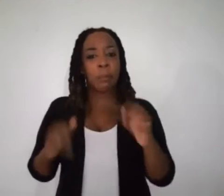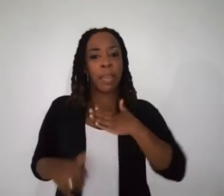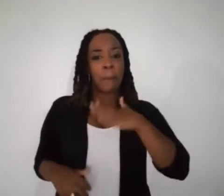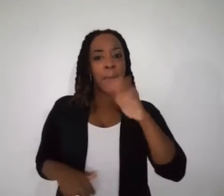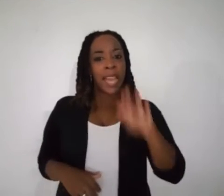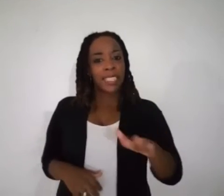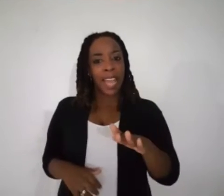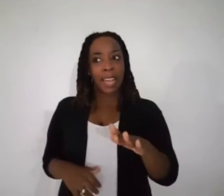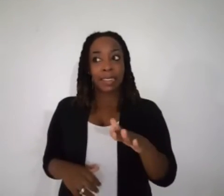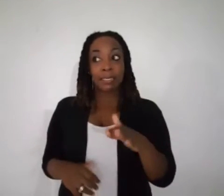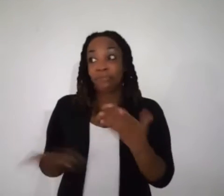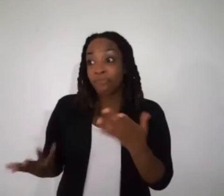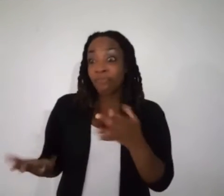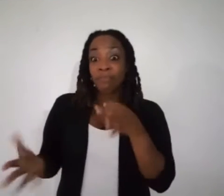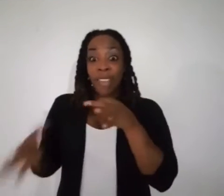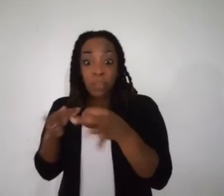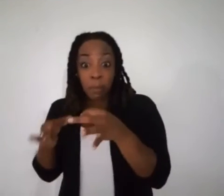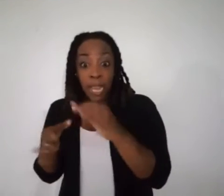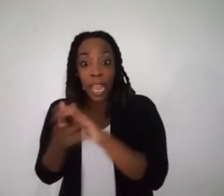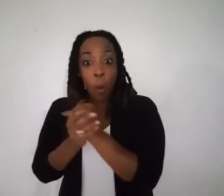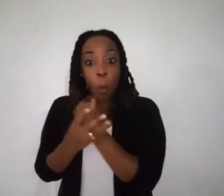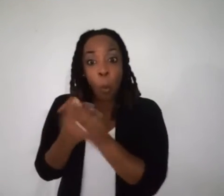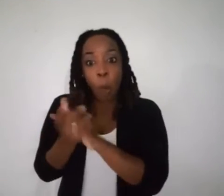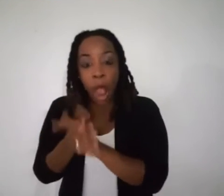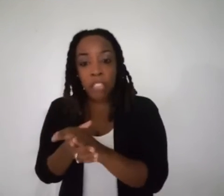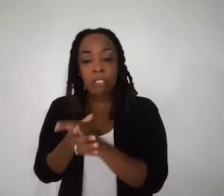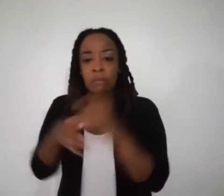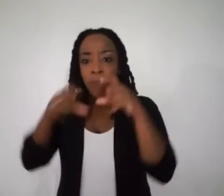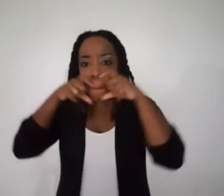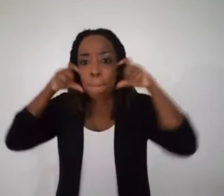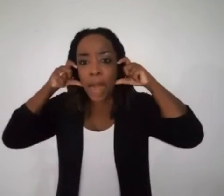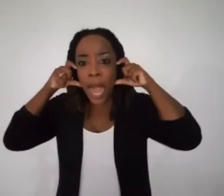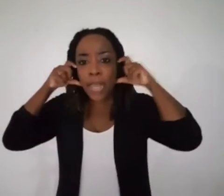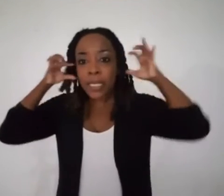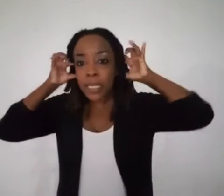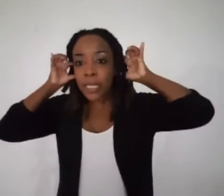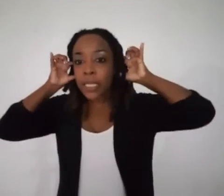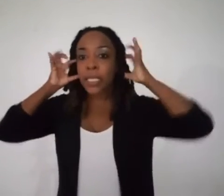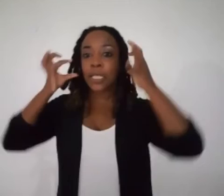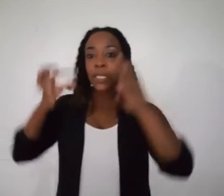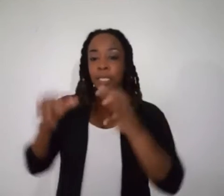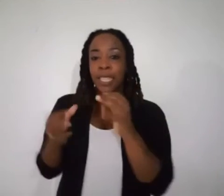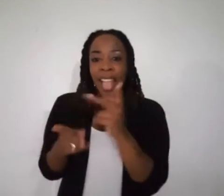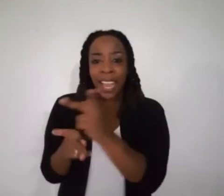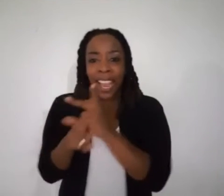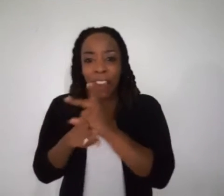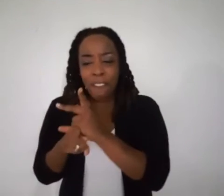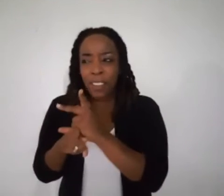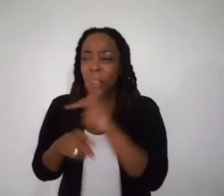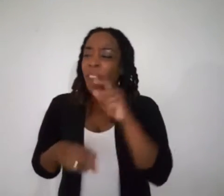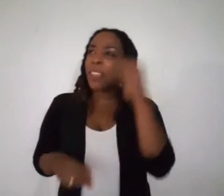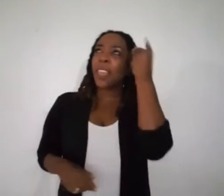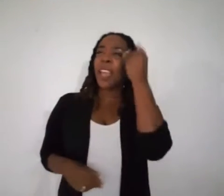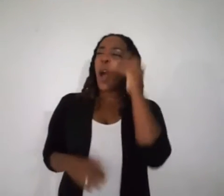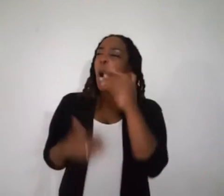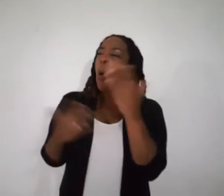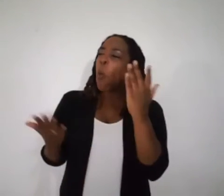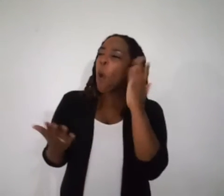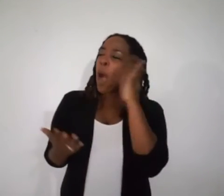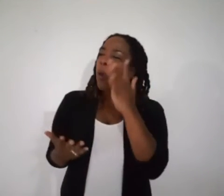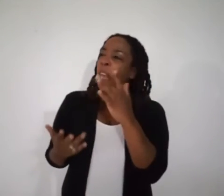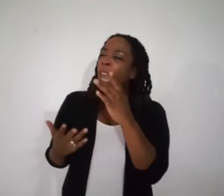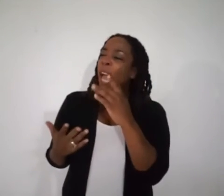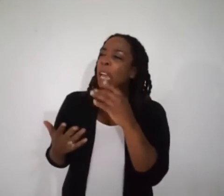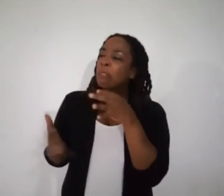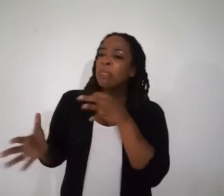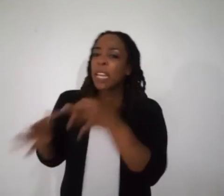about putting on and taking off a mask. So you have to think about what you're going to be able to tell your child about what they need to be able